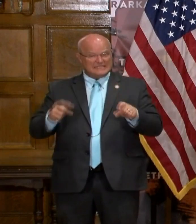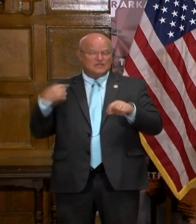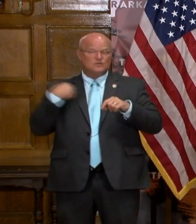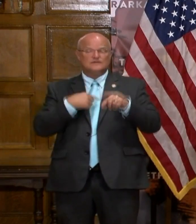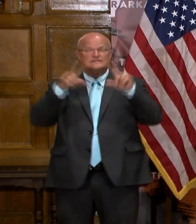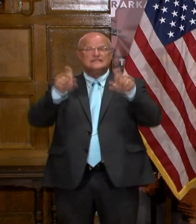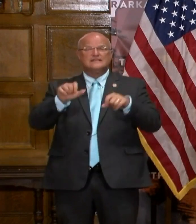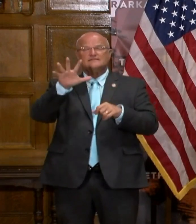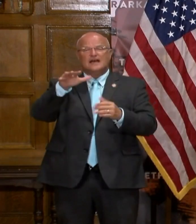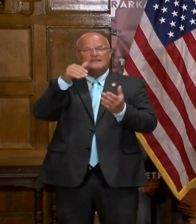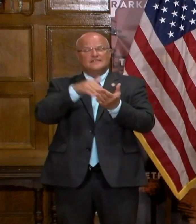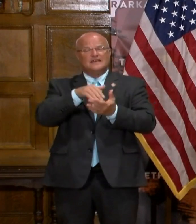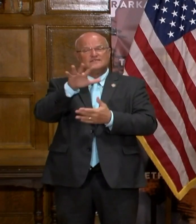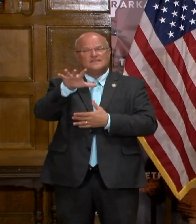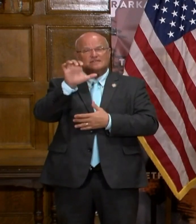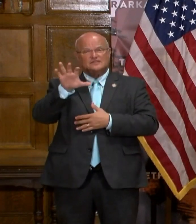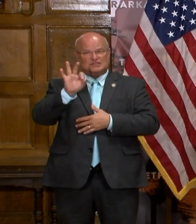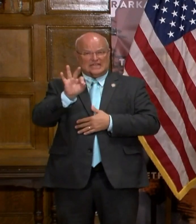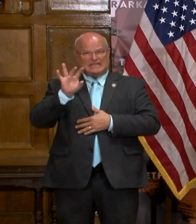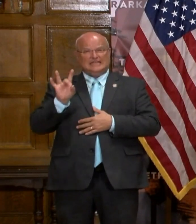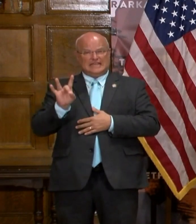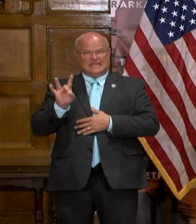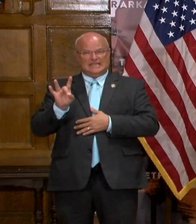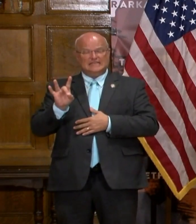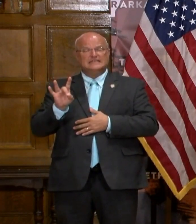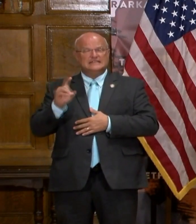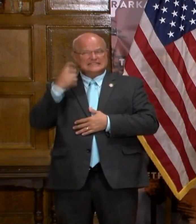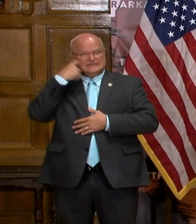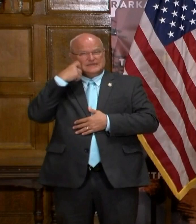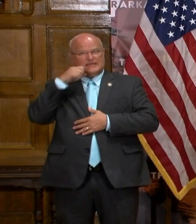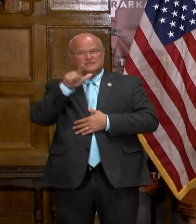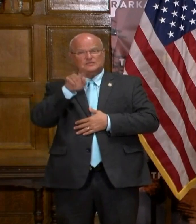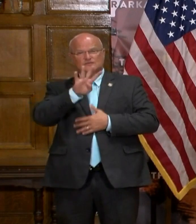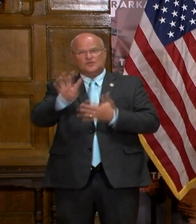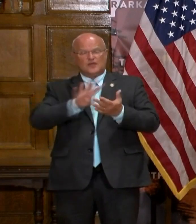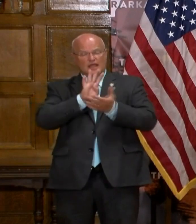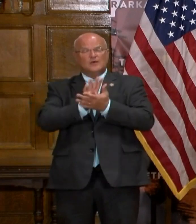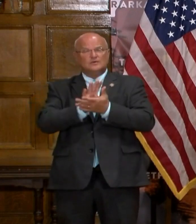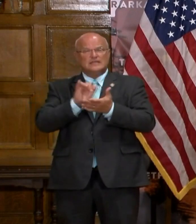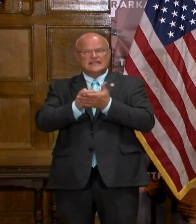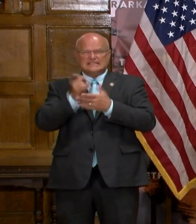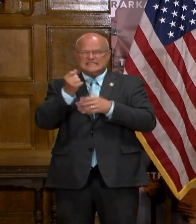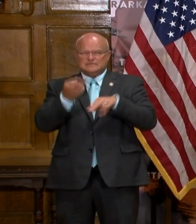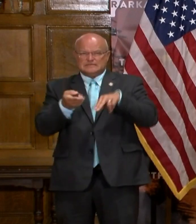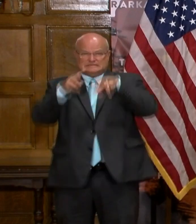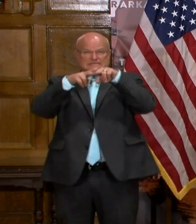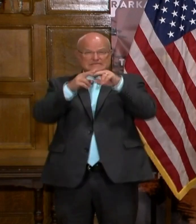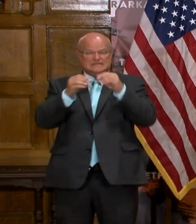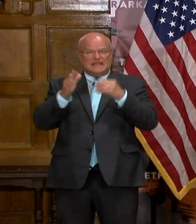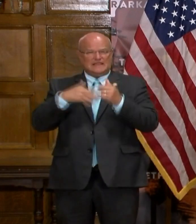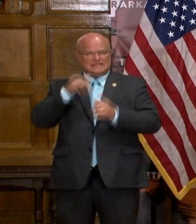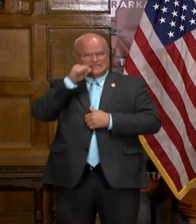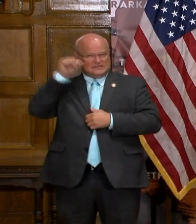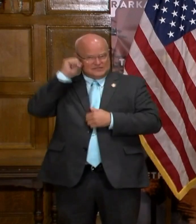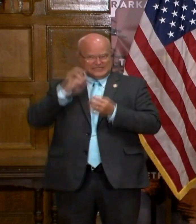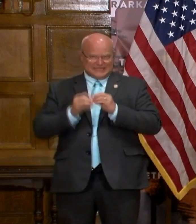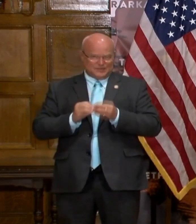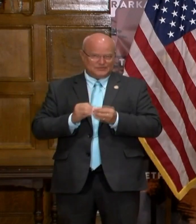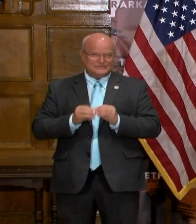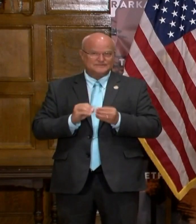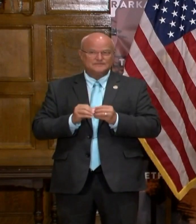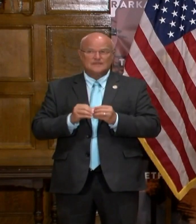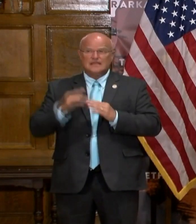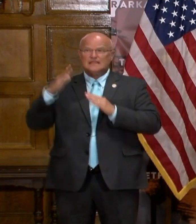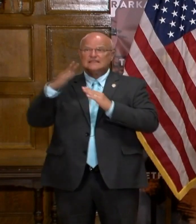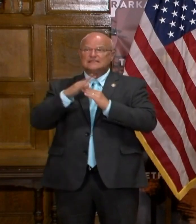have tested 5,598, which has been consistent, a little higher than yesterday's numbers.